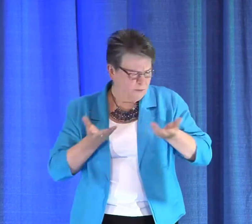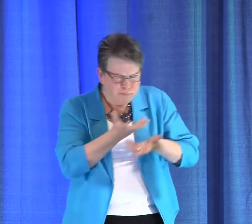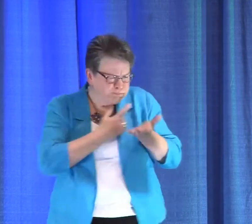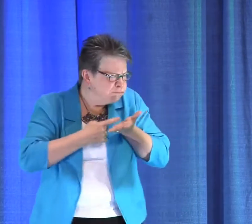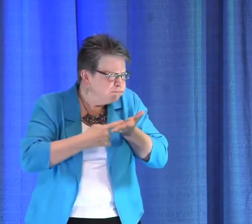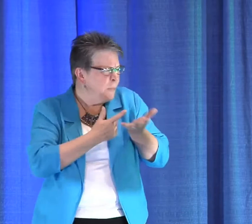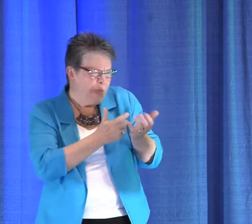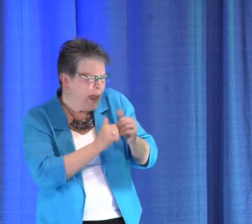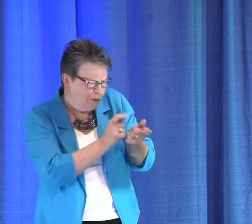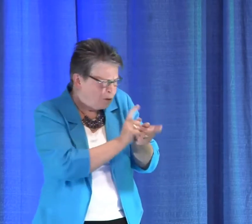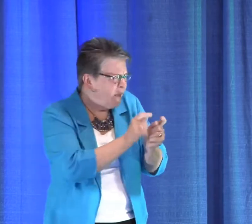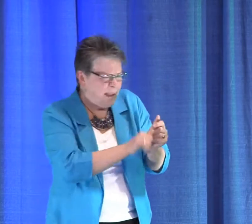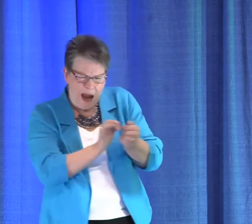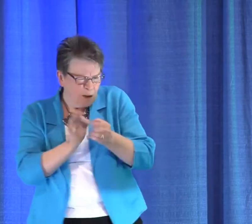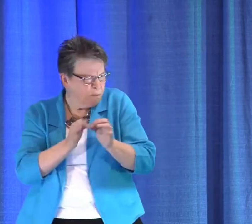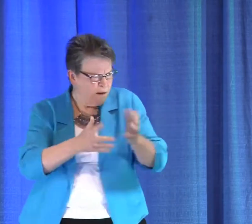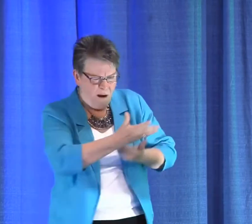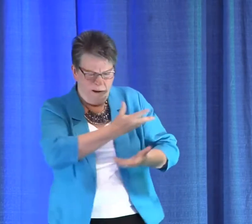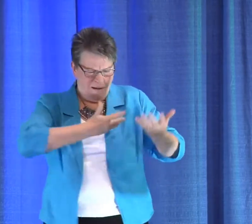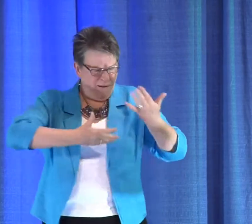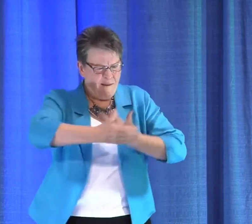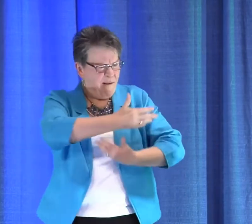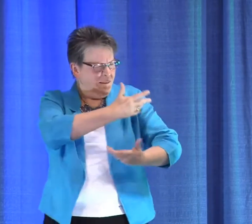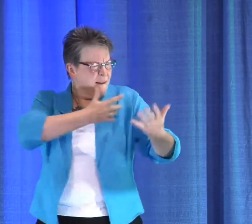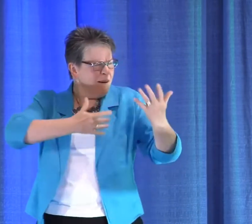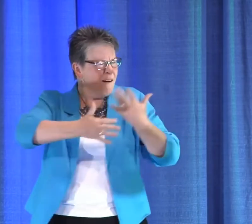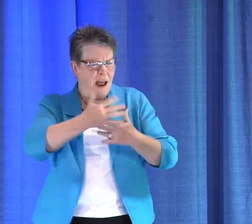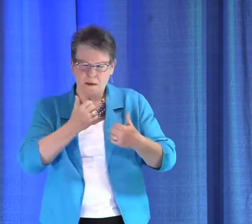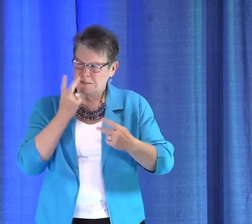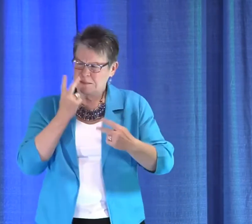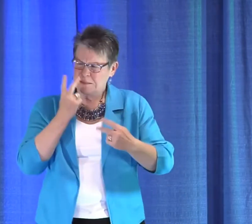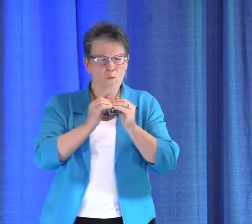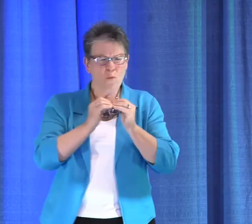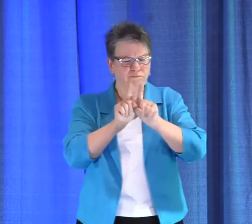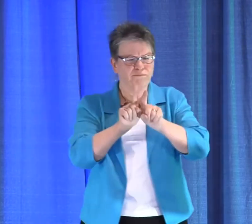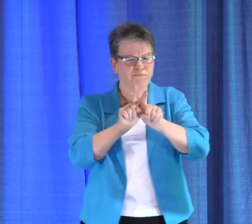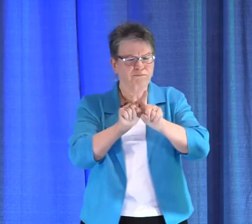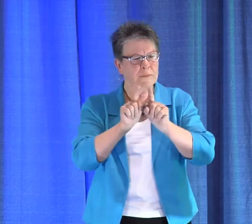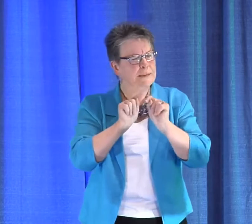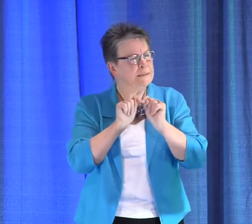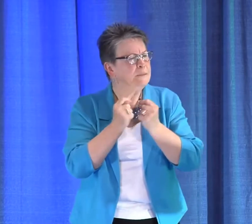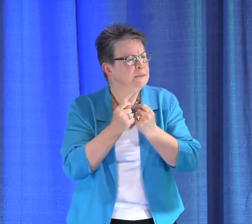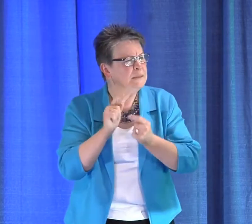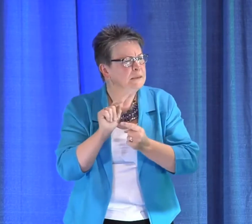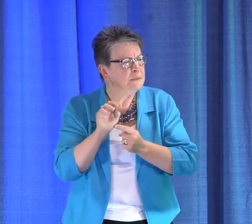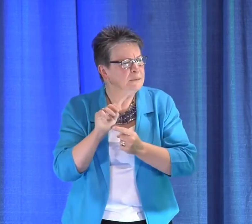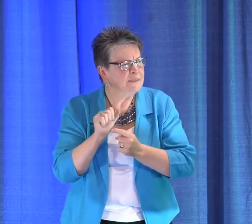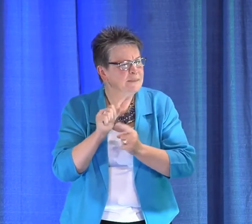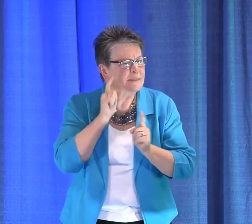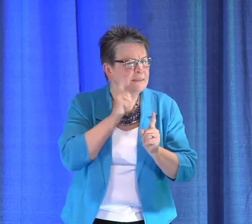Hearing and deaf people must collaborate and work together to figure out the best solution and work together as a